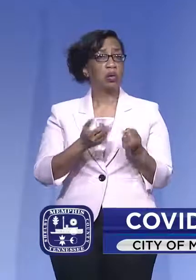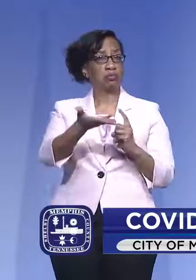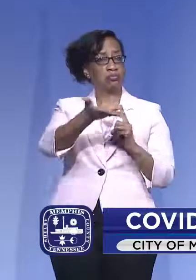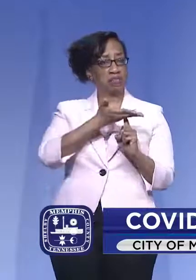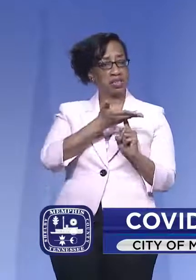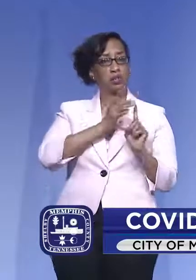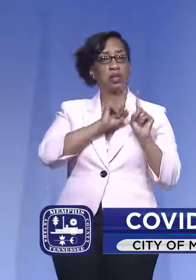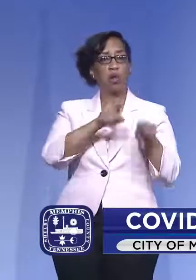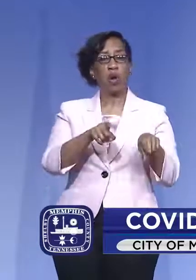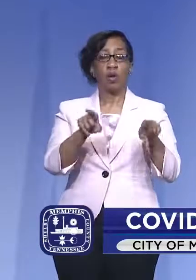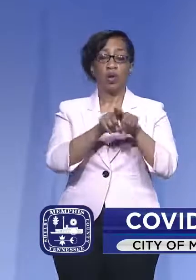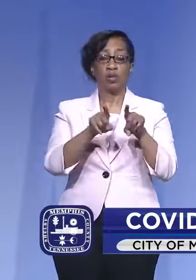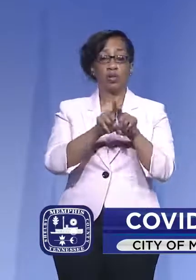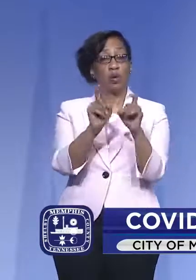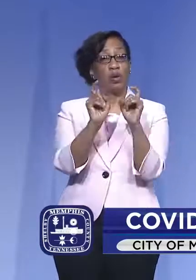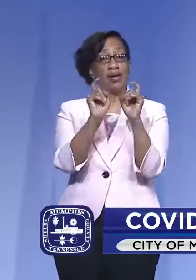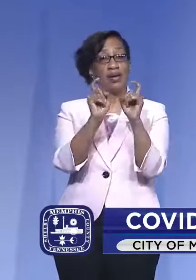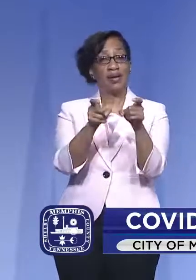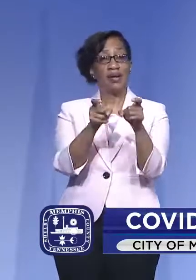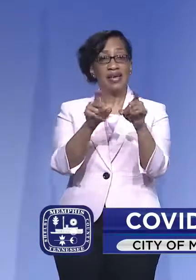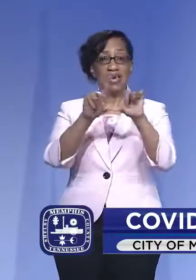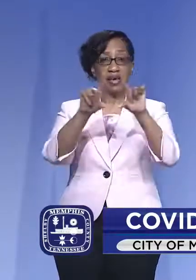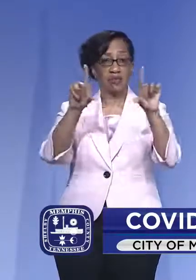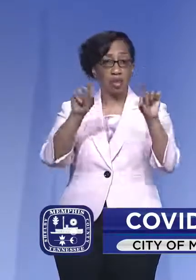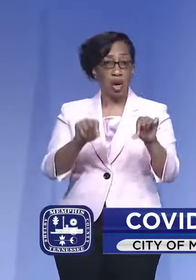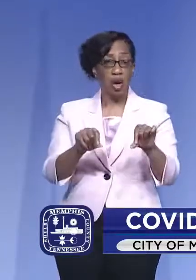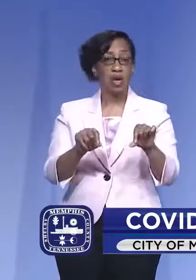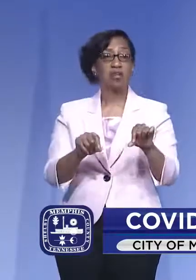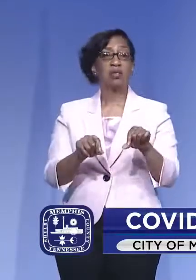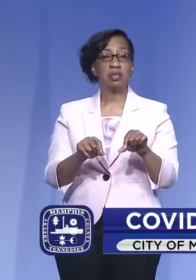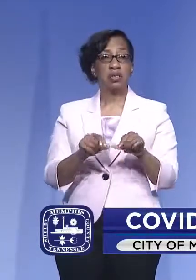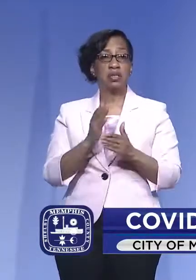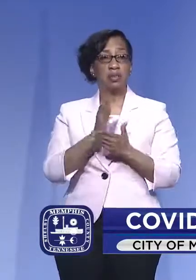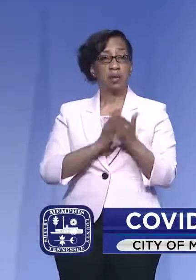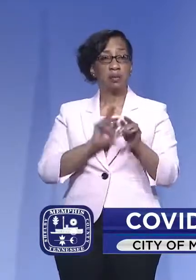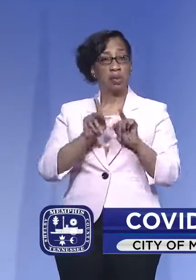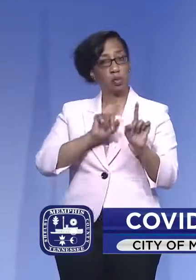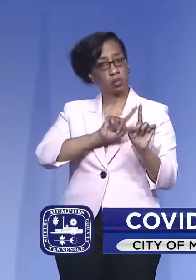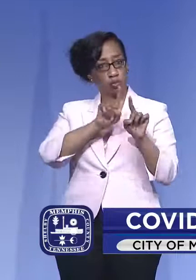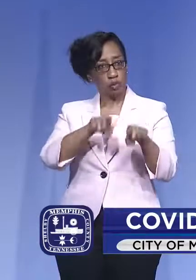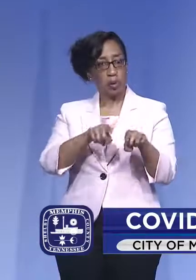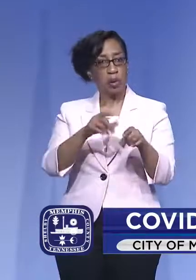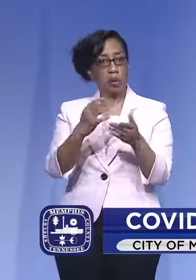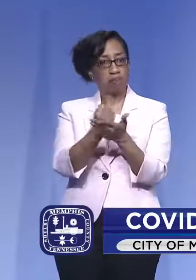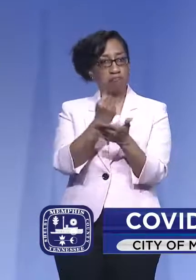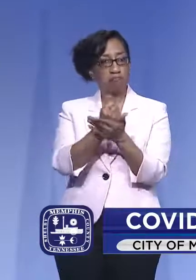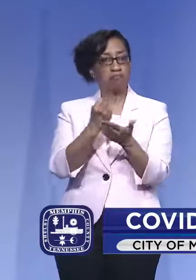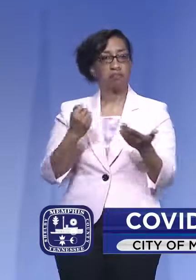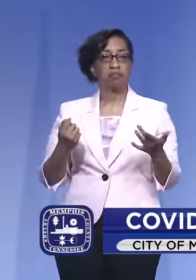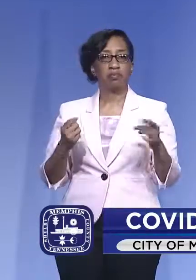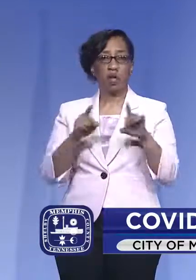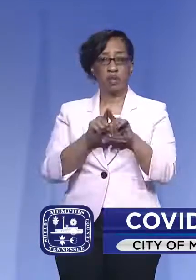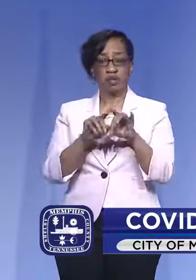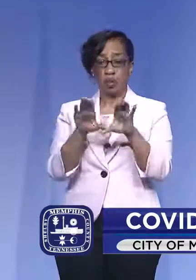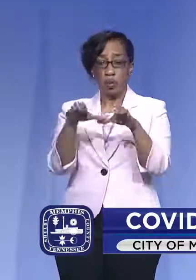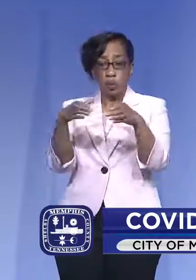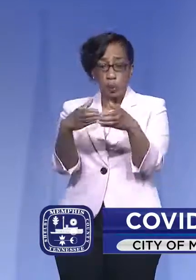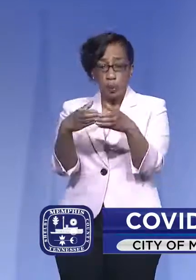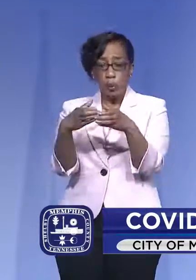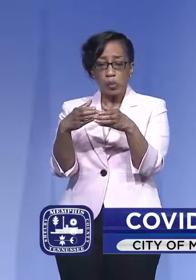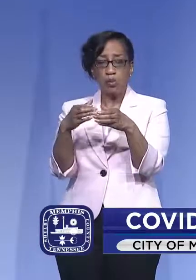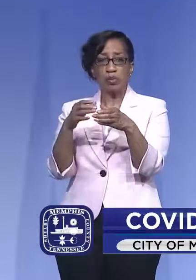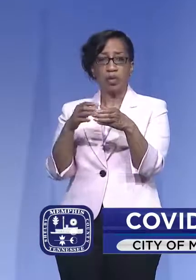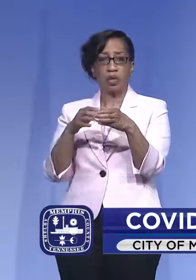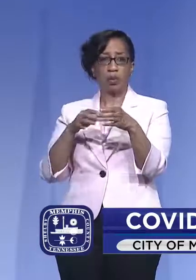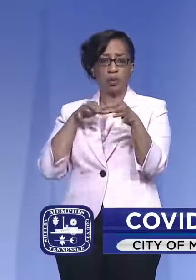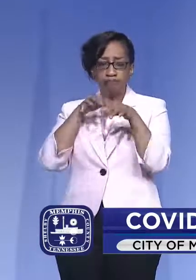it provided some urgency so they could come out, that worked. We've had some messaging to groups, and groups have come together. I think